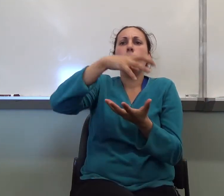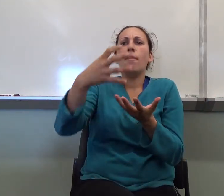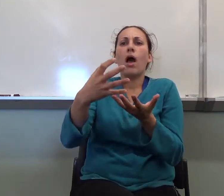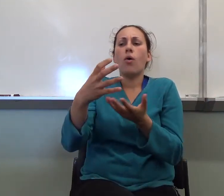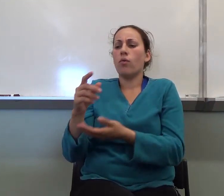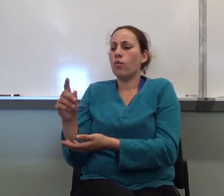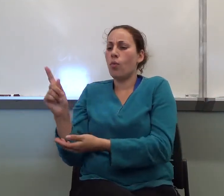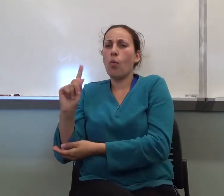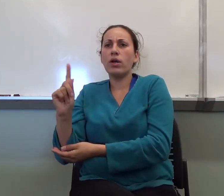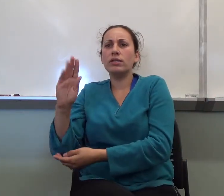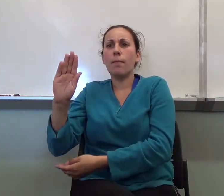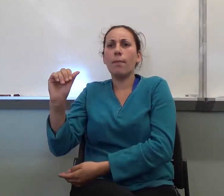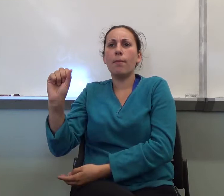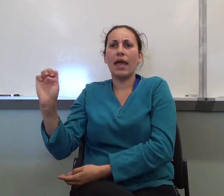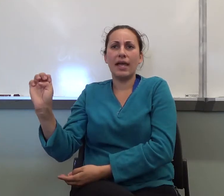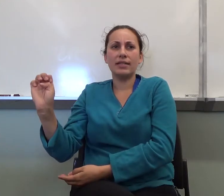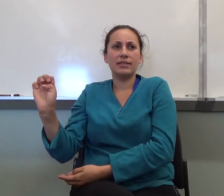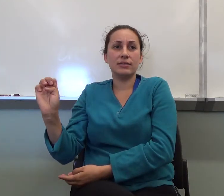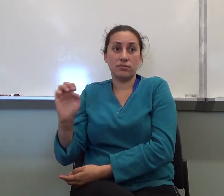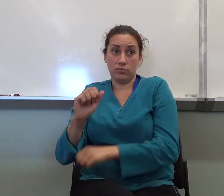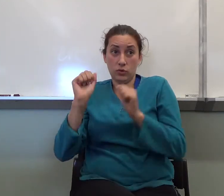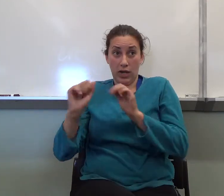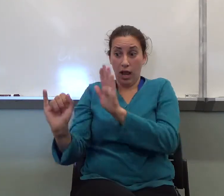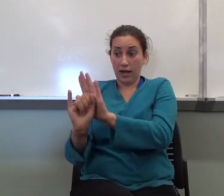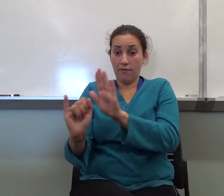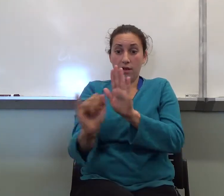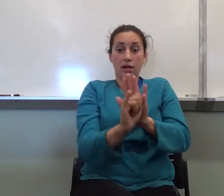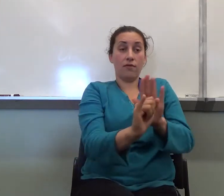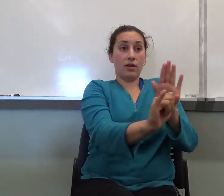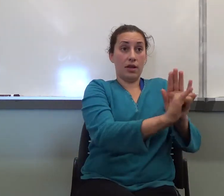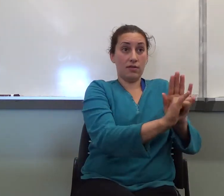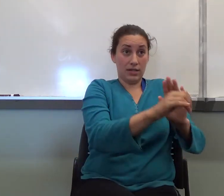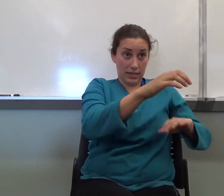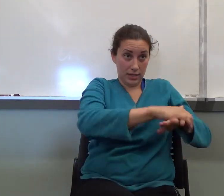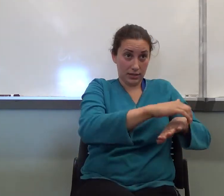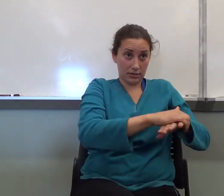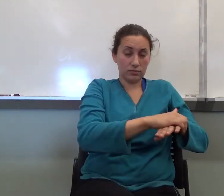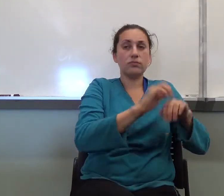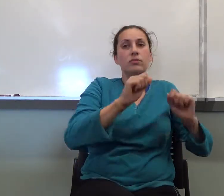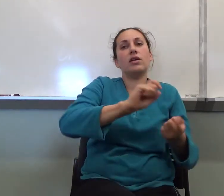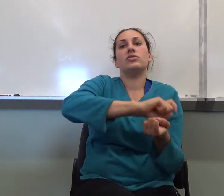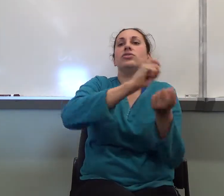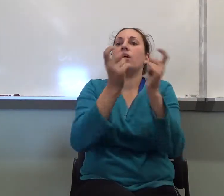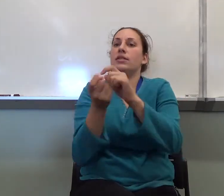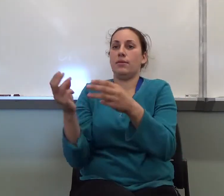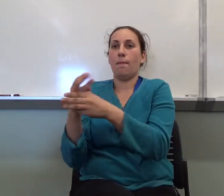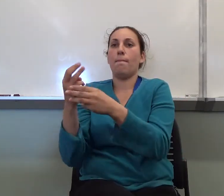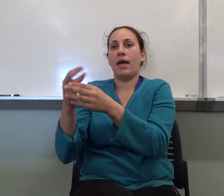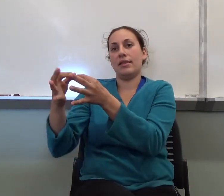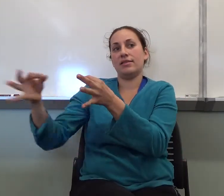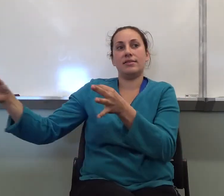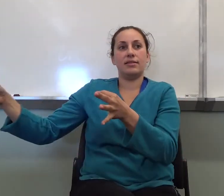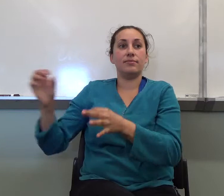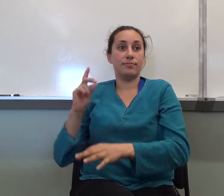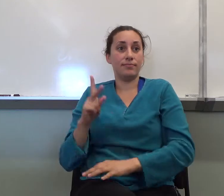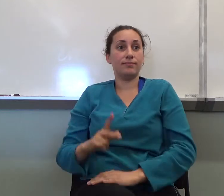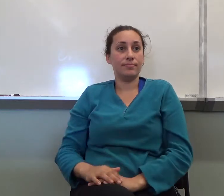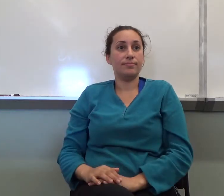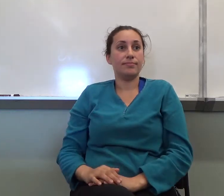3 things in English, then you can get them into the mathematics. Well, of course, the first thing, the easiest thing to figure out is